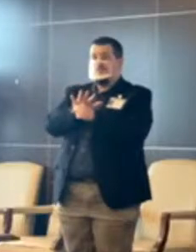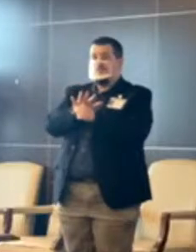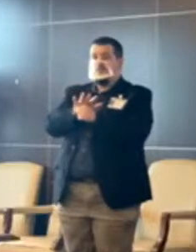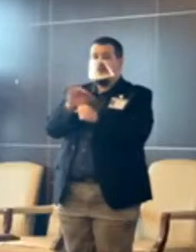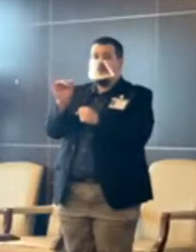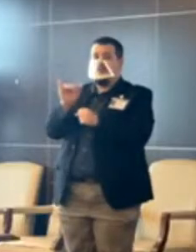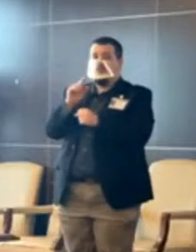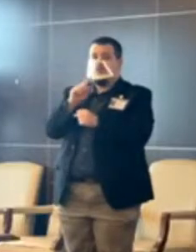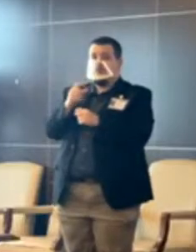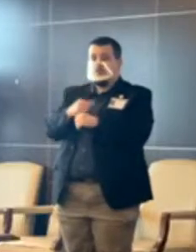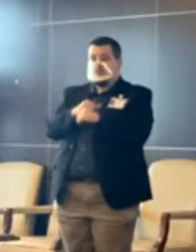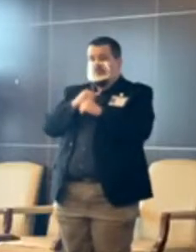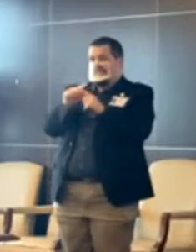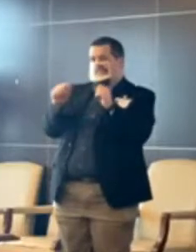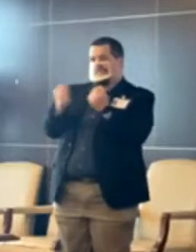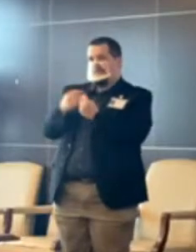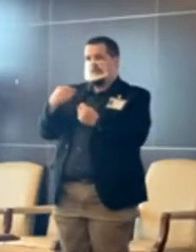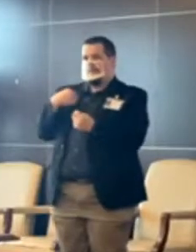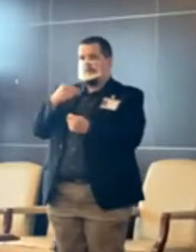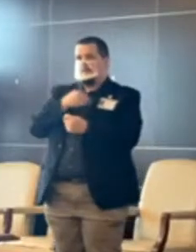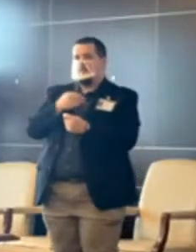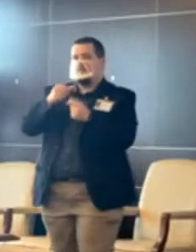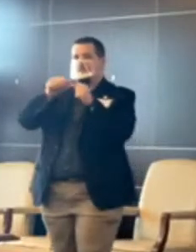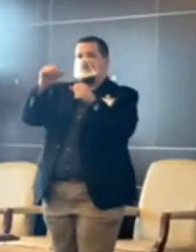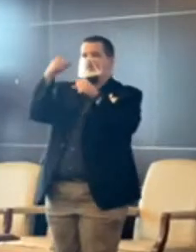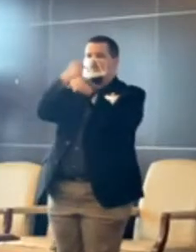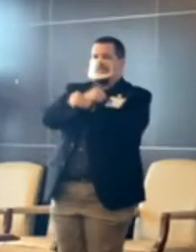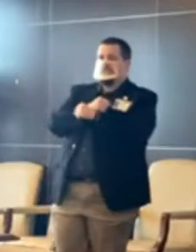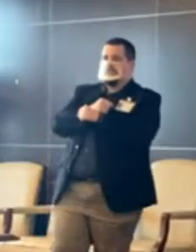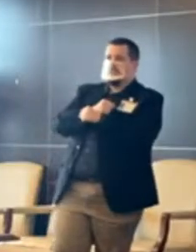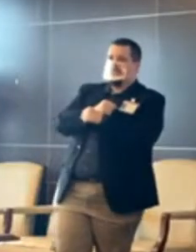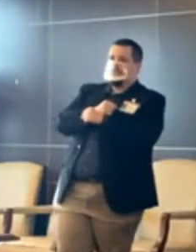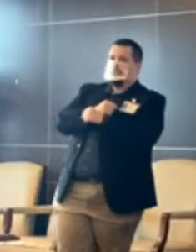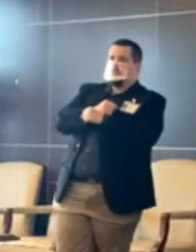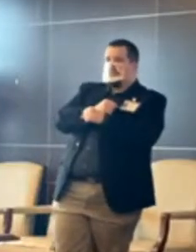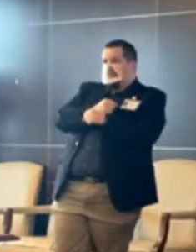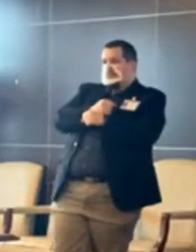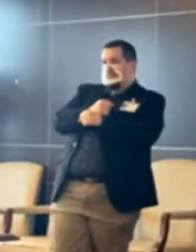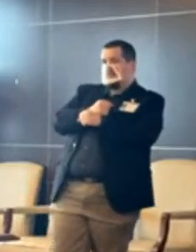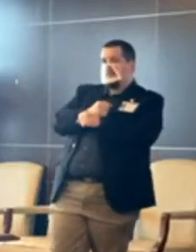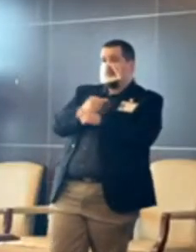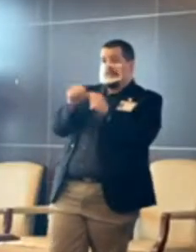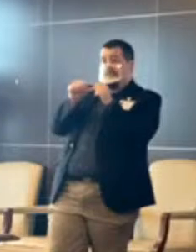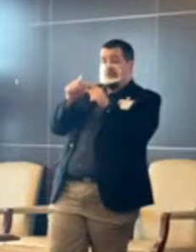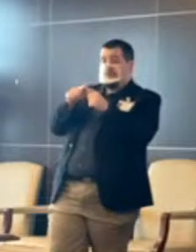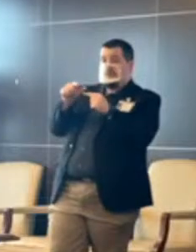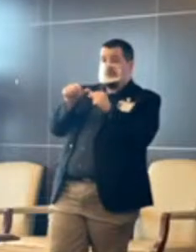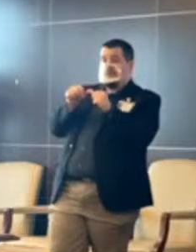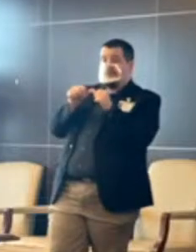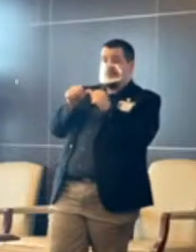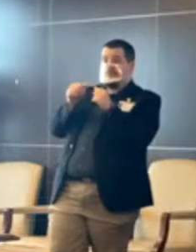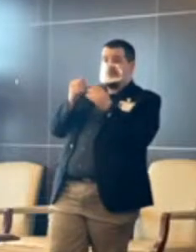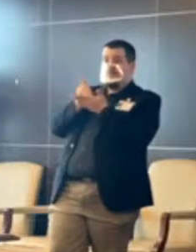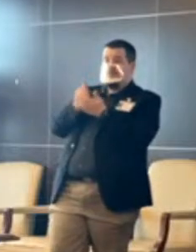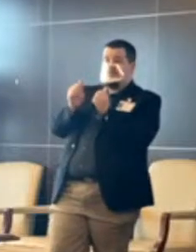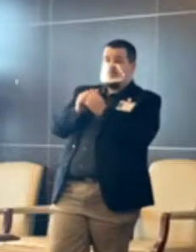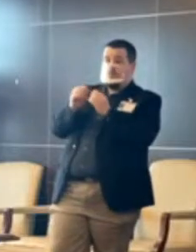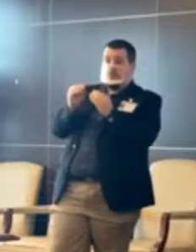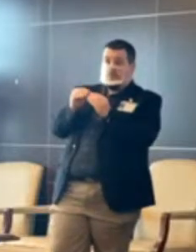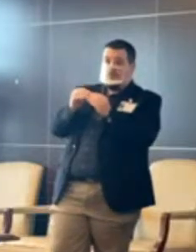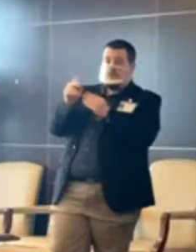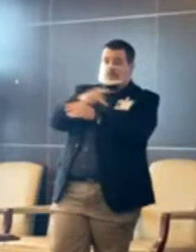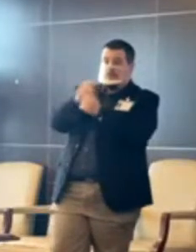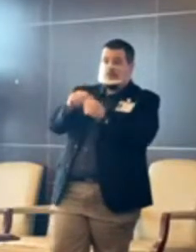and ultimately you're protecting our team members who continue this fight. As we continue to treat more patients with